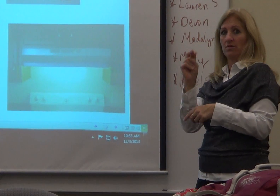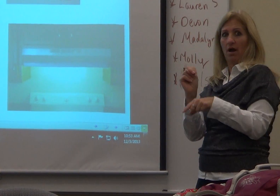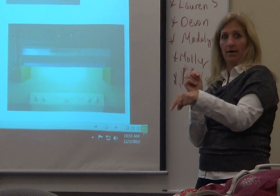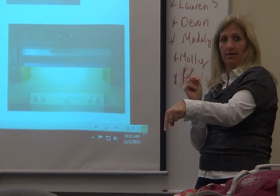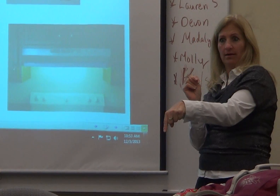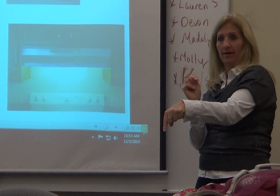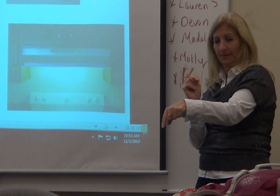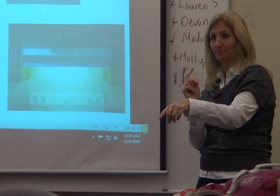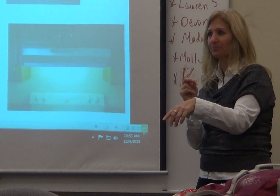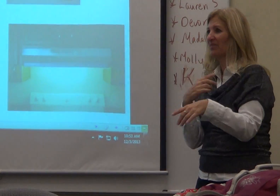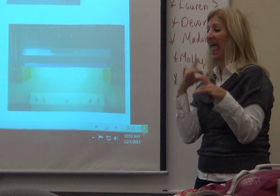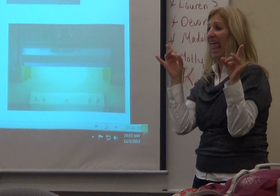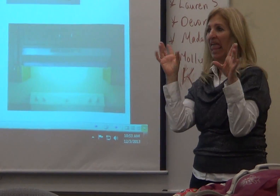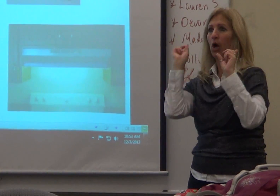light comes on, so you know that it's on.